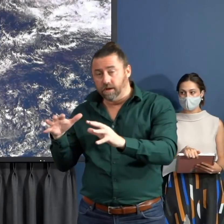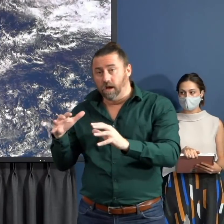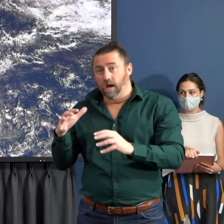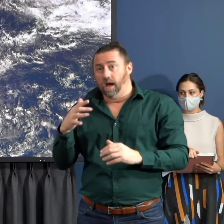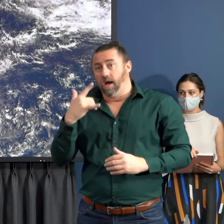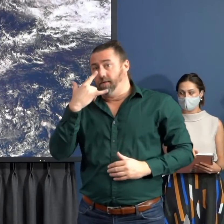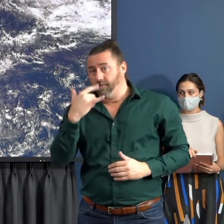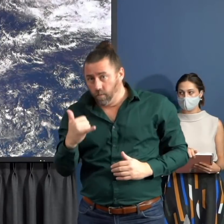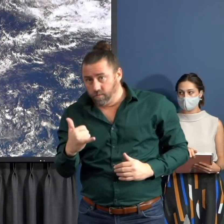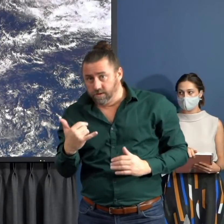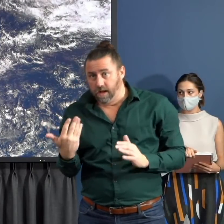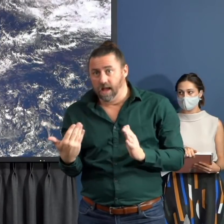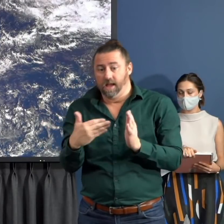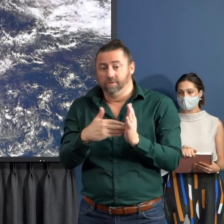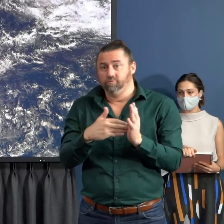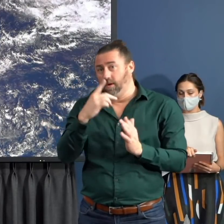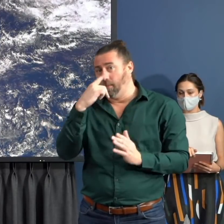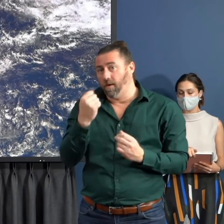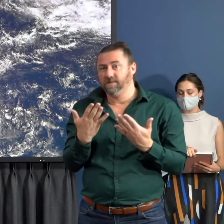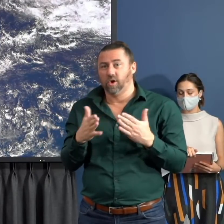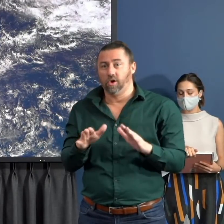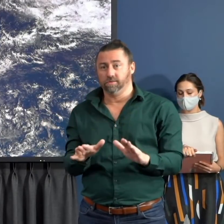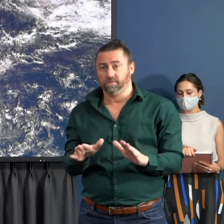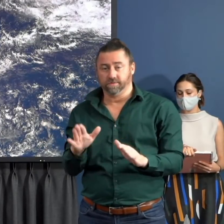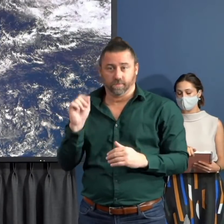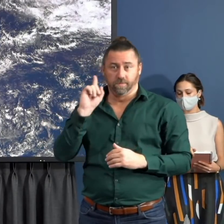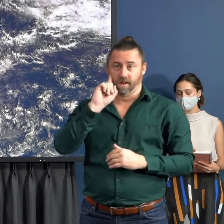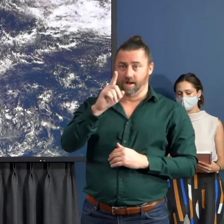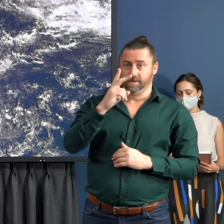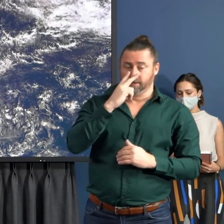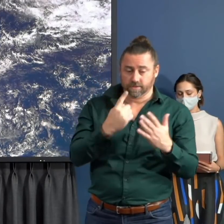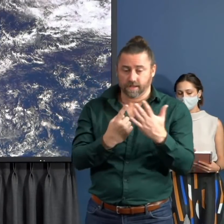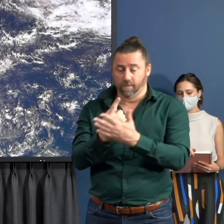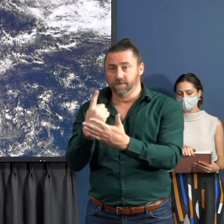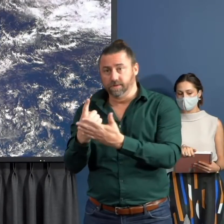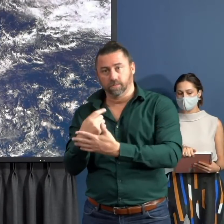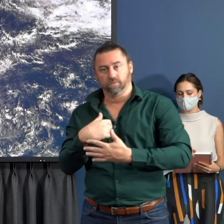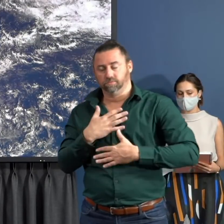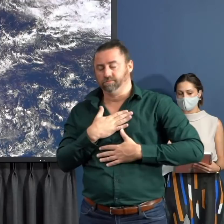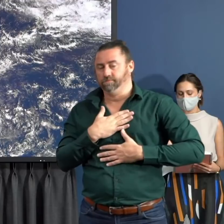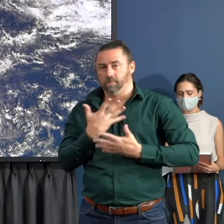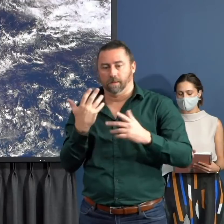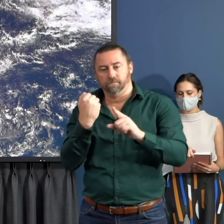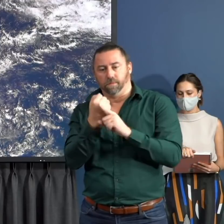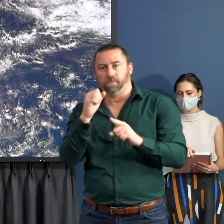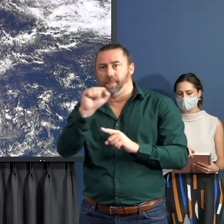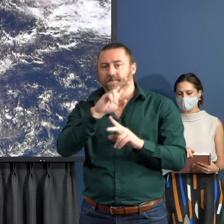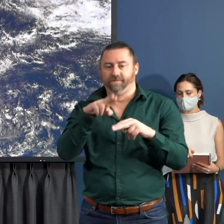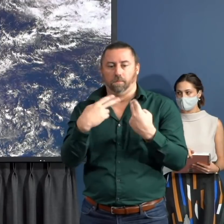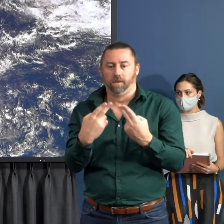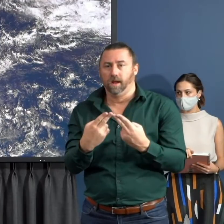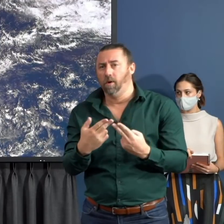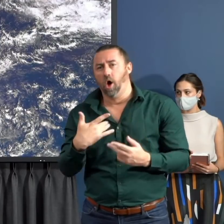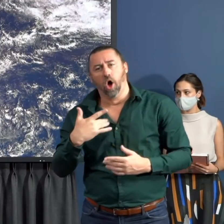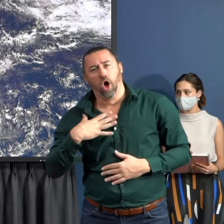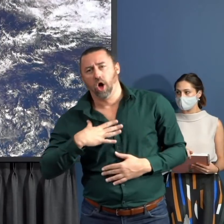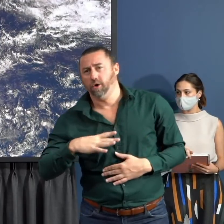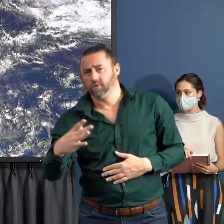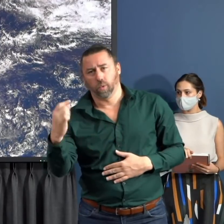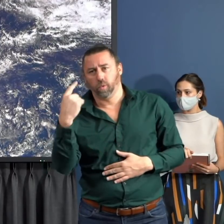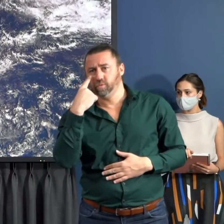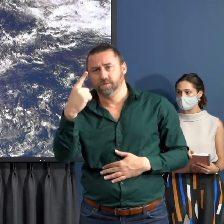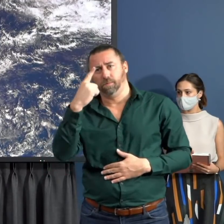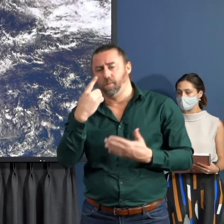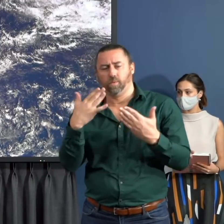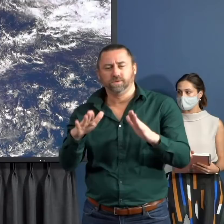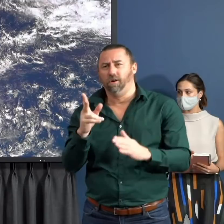some deaths. The Commissioner will outline those, and we extend our condolences to the families. But I don't want to see any more deaths, so